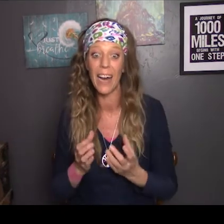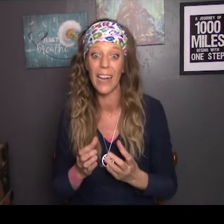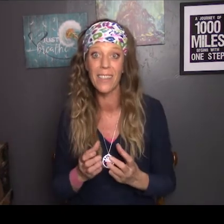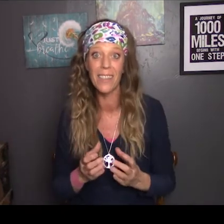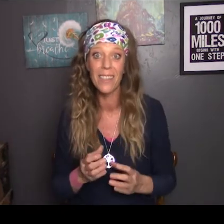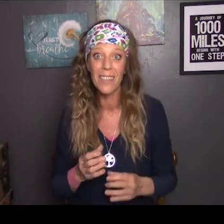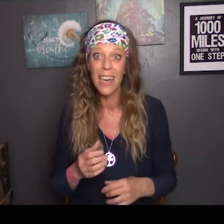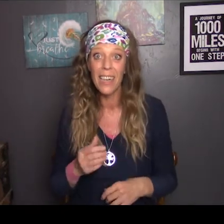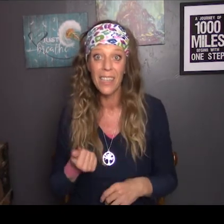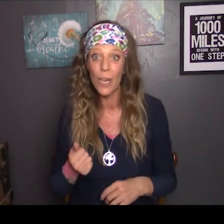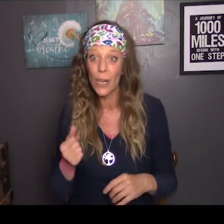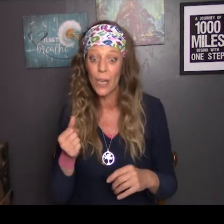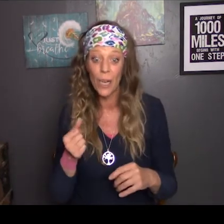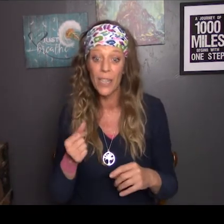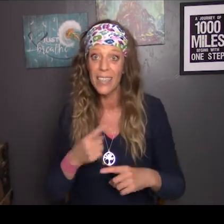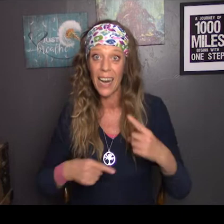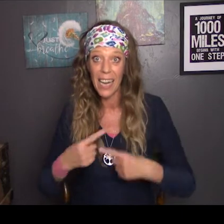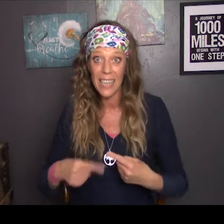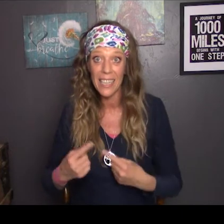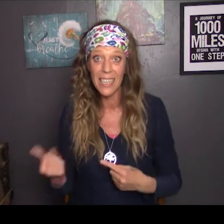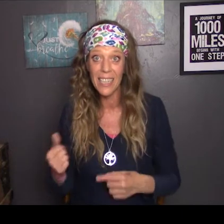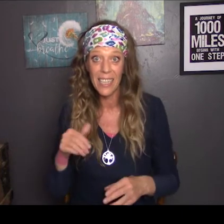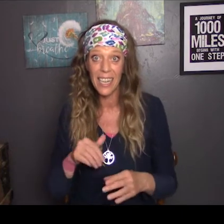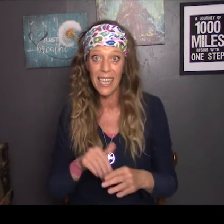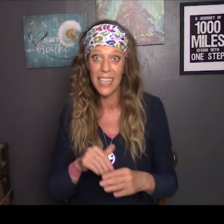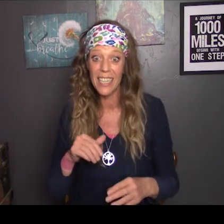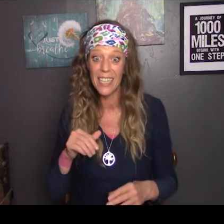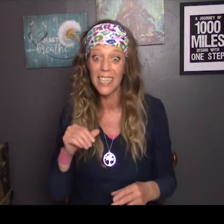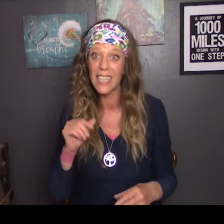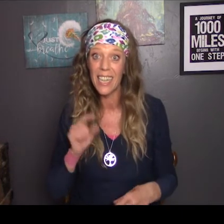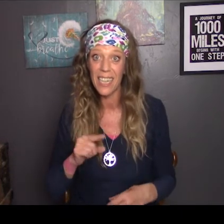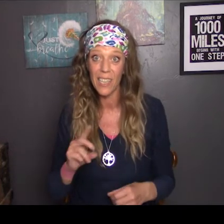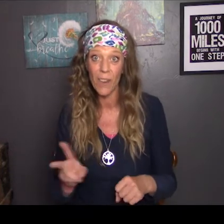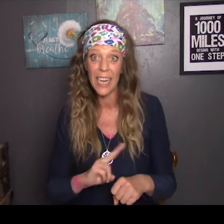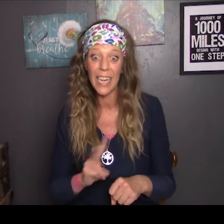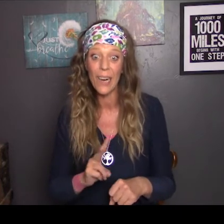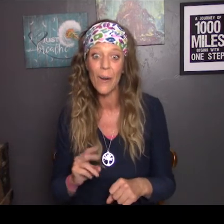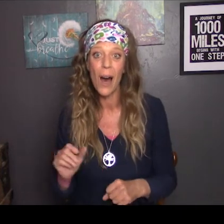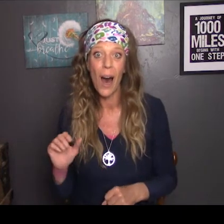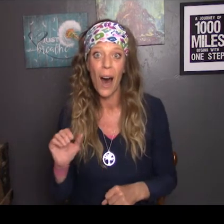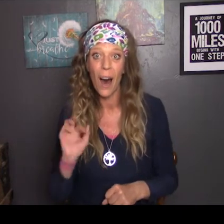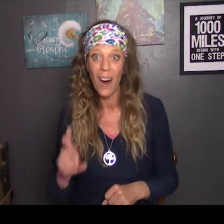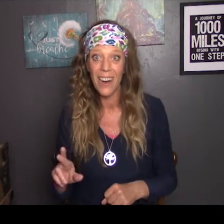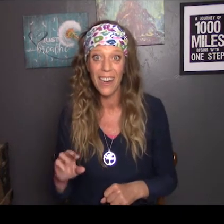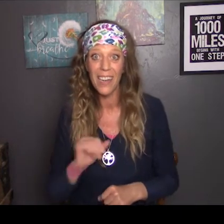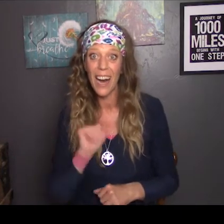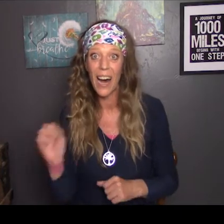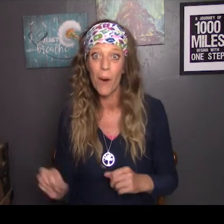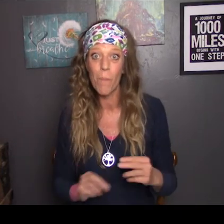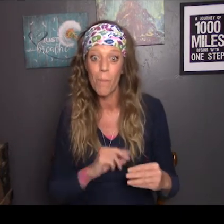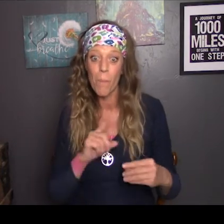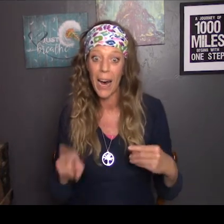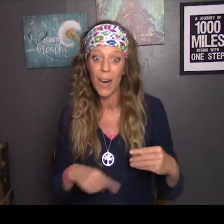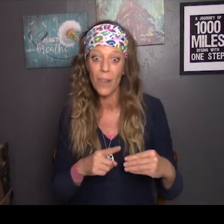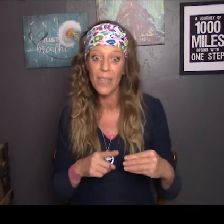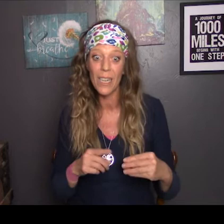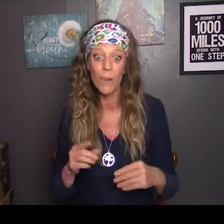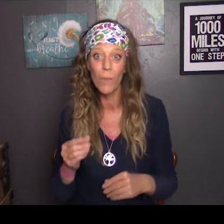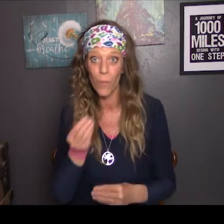class. The signs in this video are about